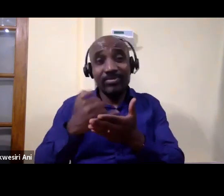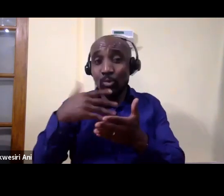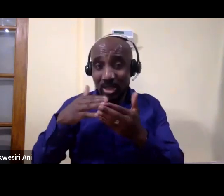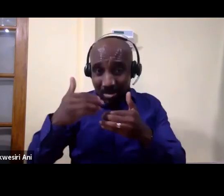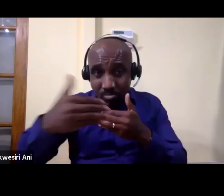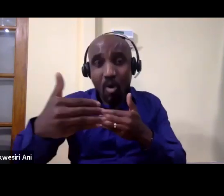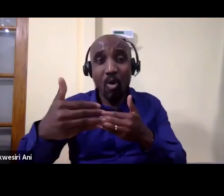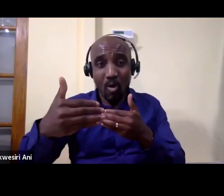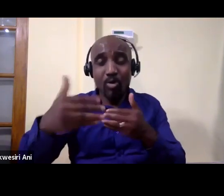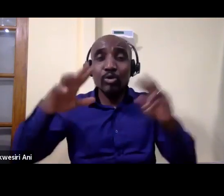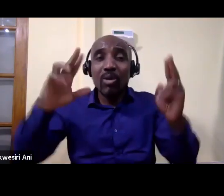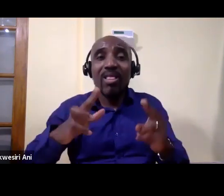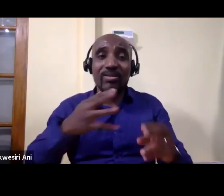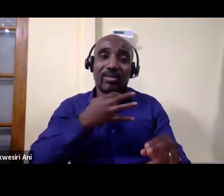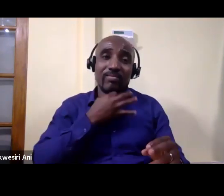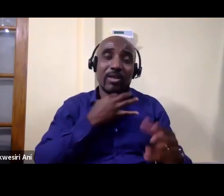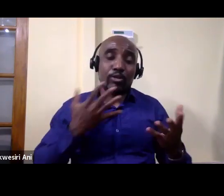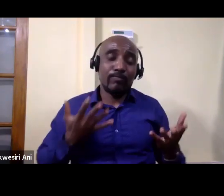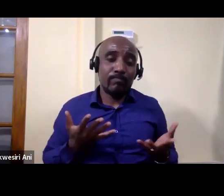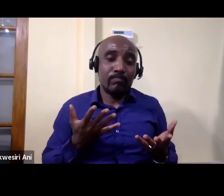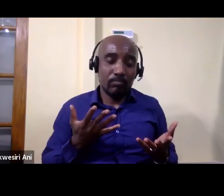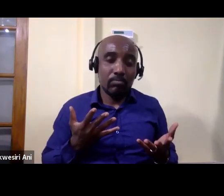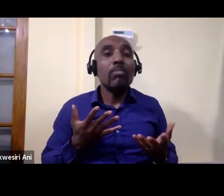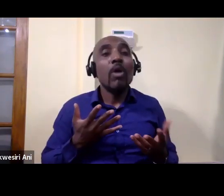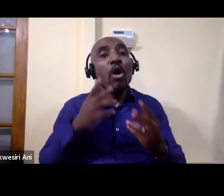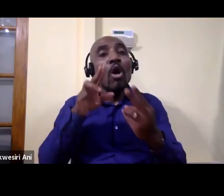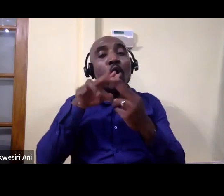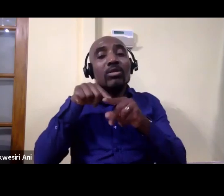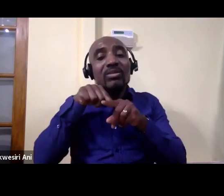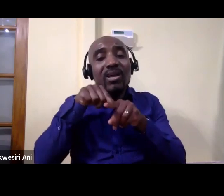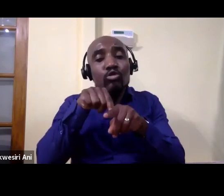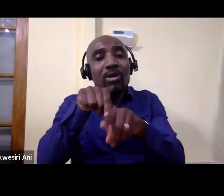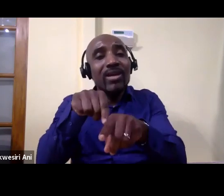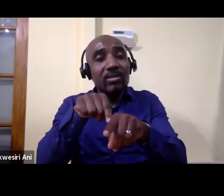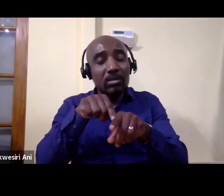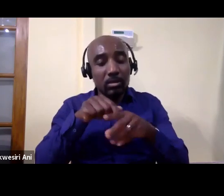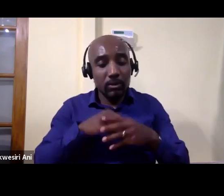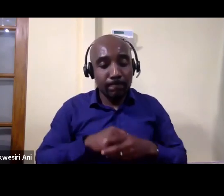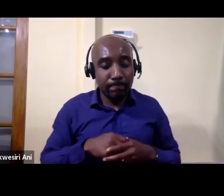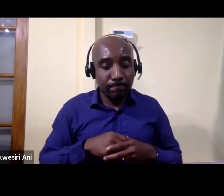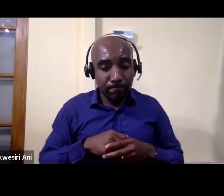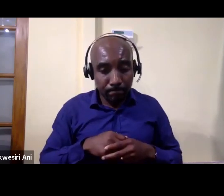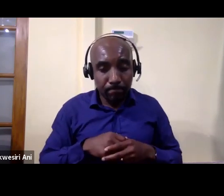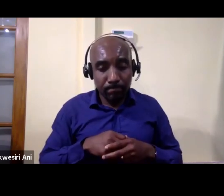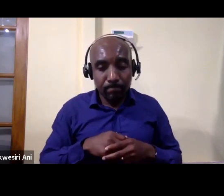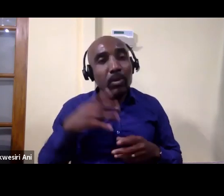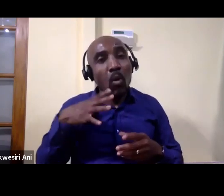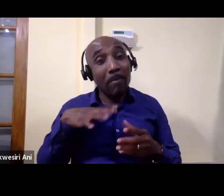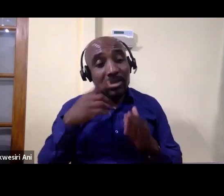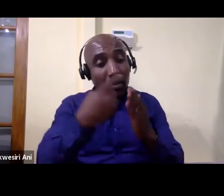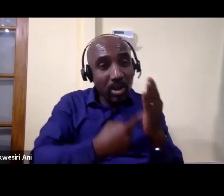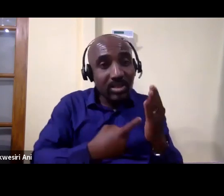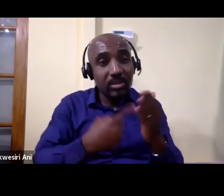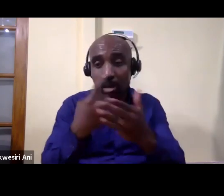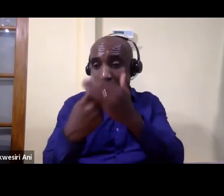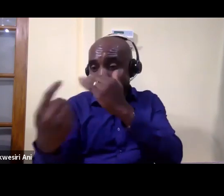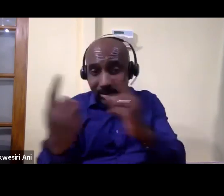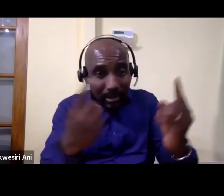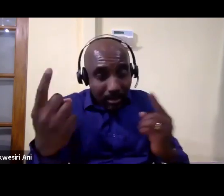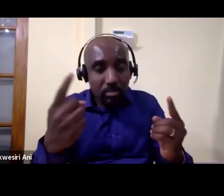infection. We must get in place good contact tracing, good testing, good policies for isolation, and ensure that employers really